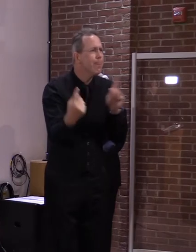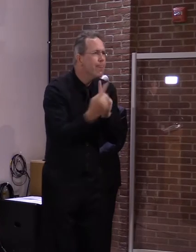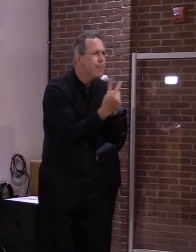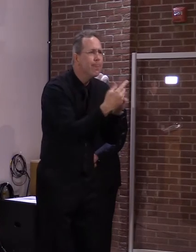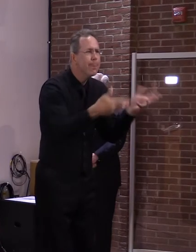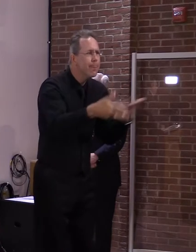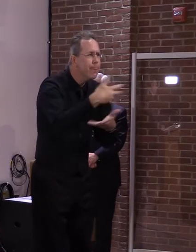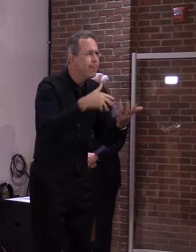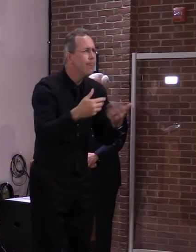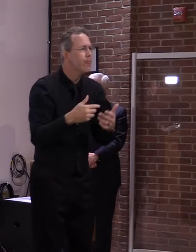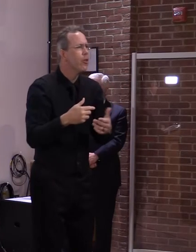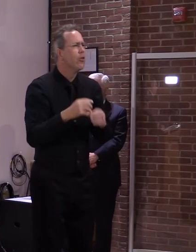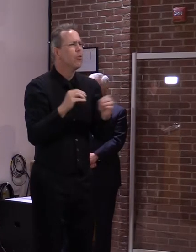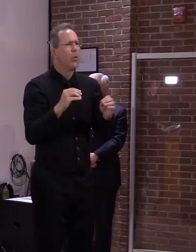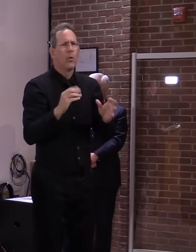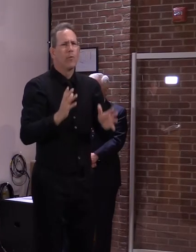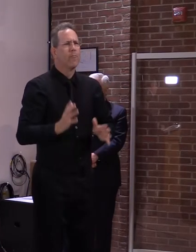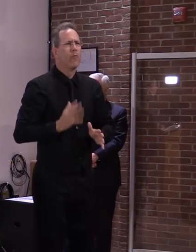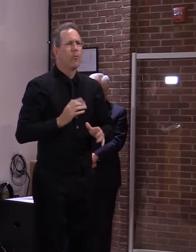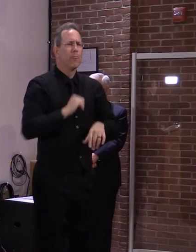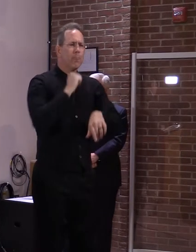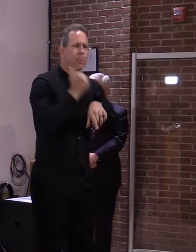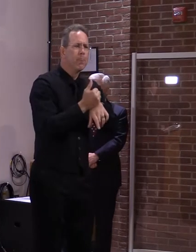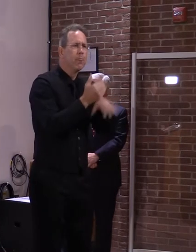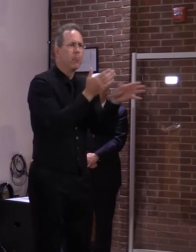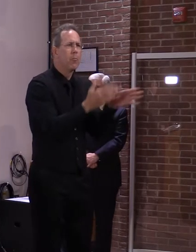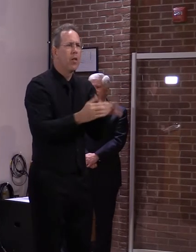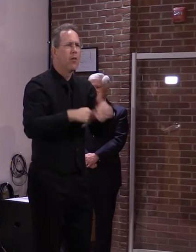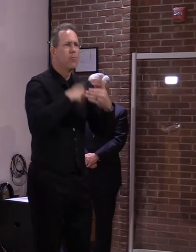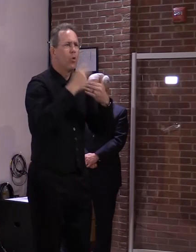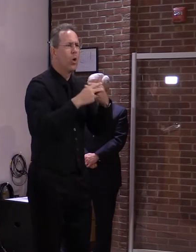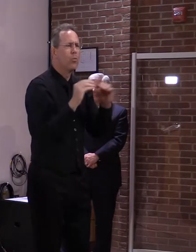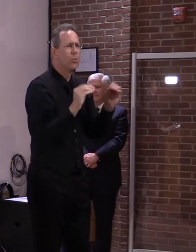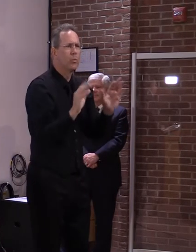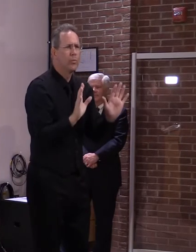any formal program lined up for that right now of a comparable nature.